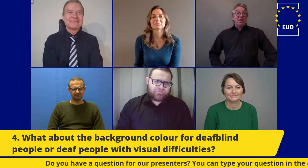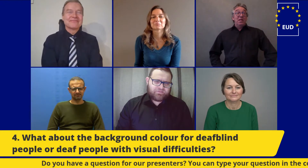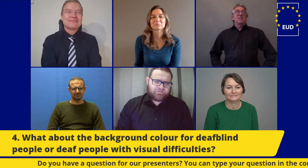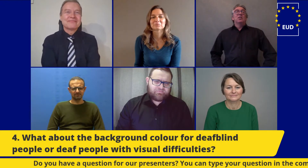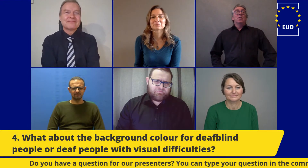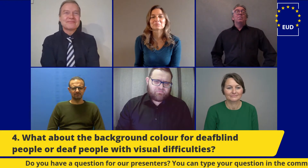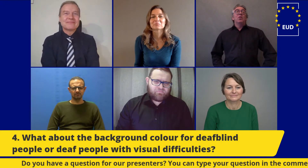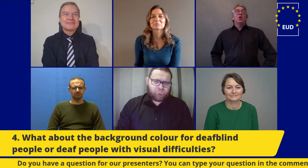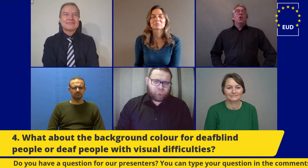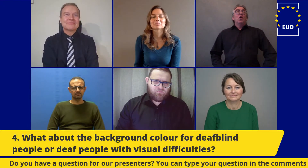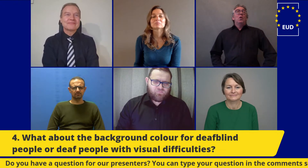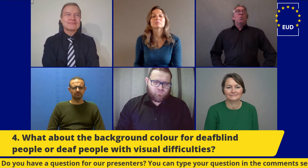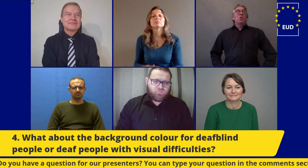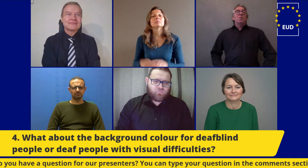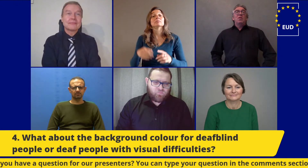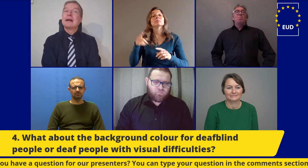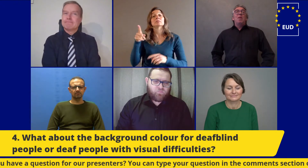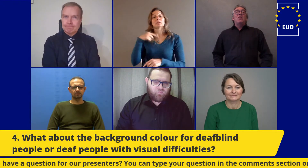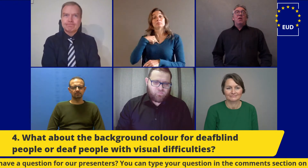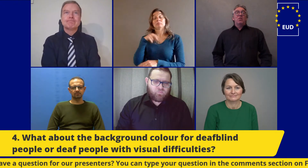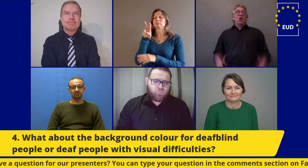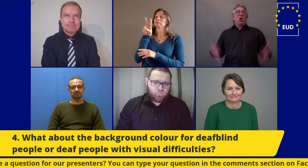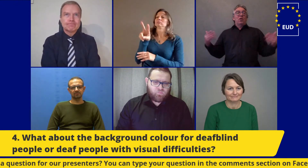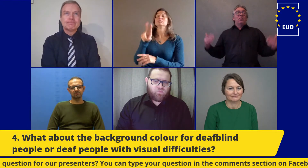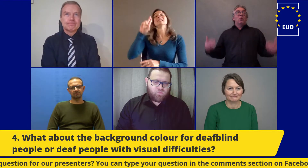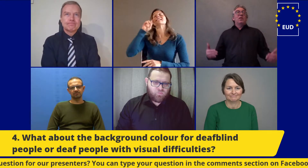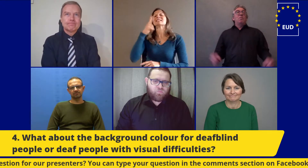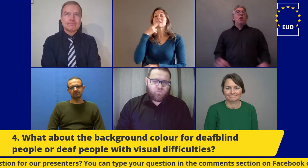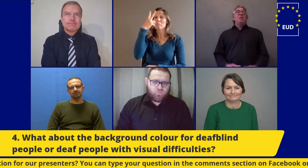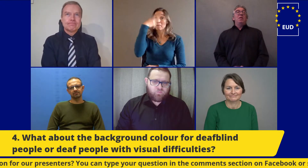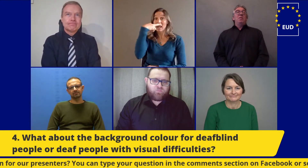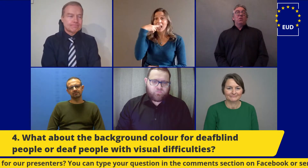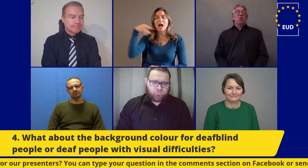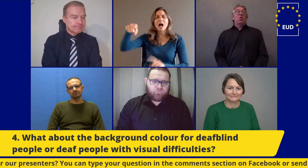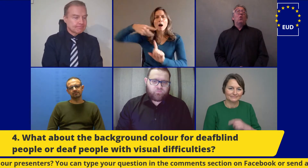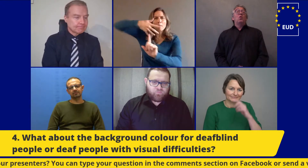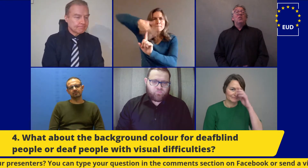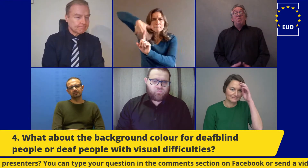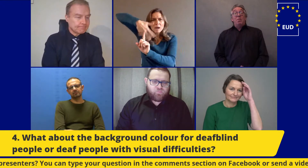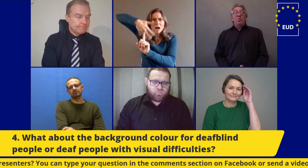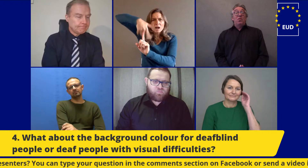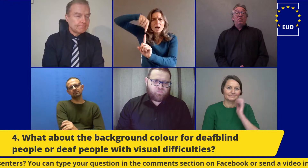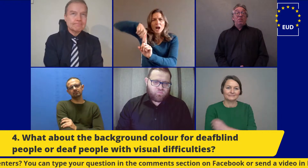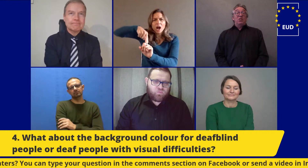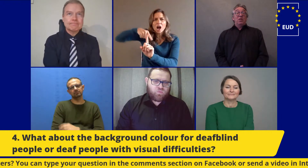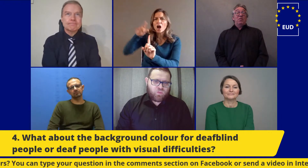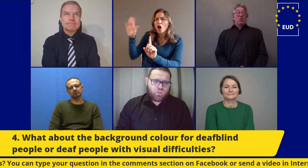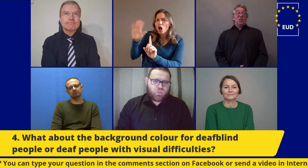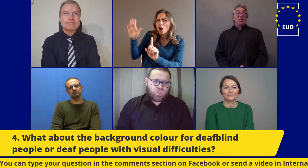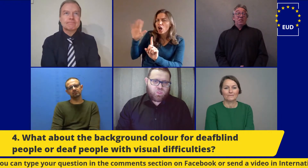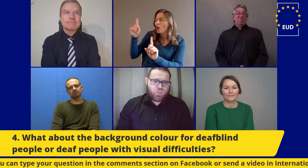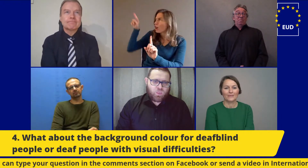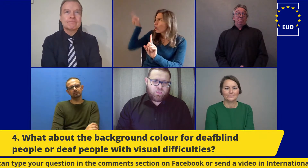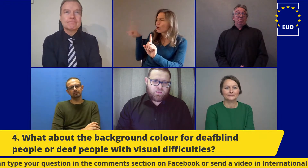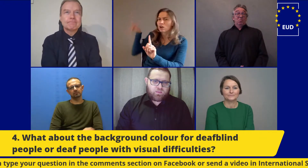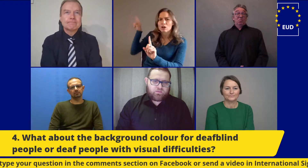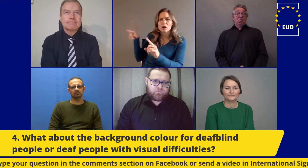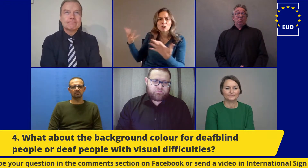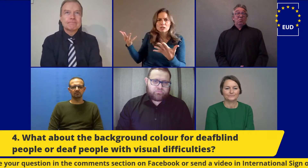please. What about the background color for deaf-blind people or deaf people with visual difficulties?